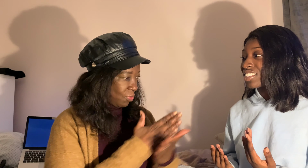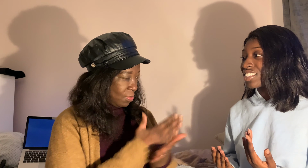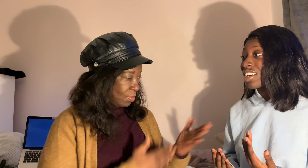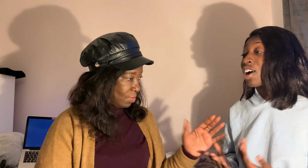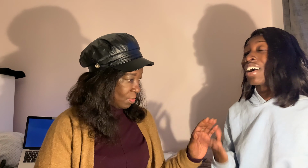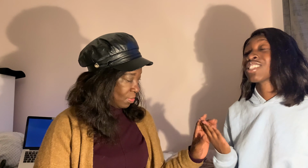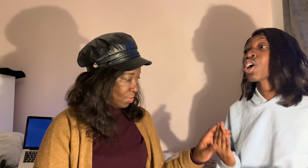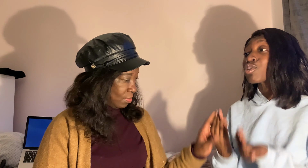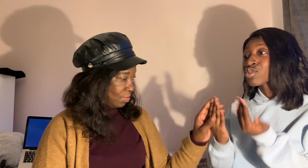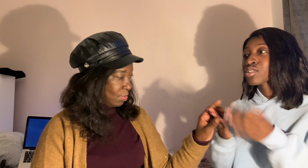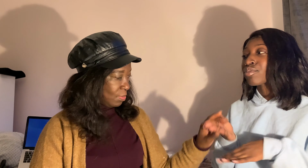Wait. Oh,